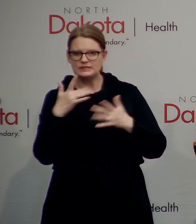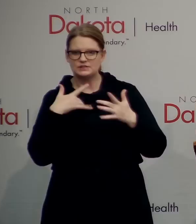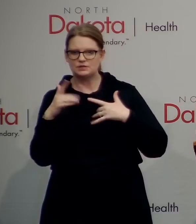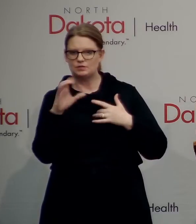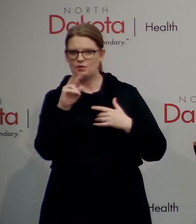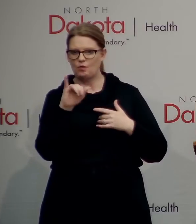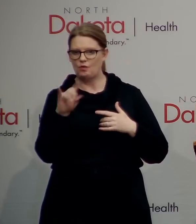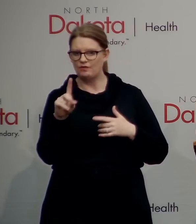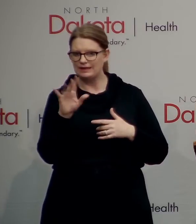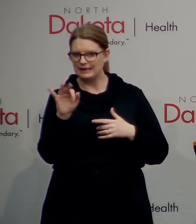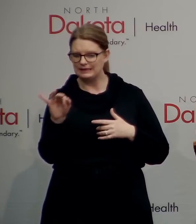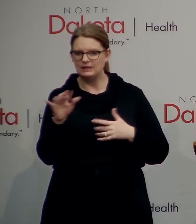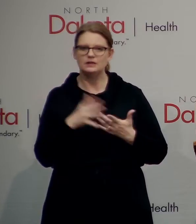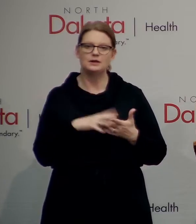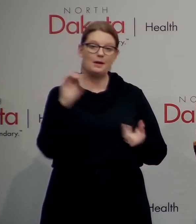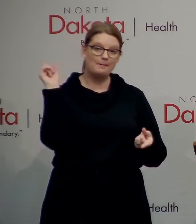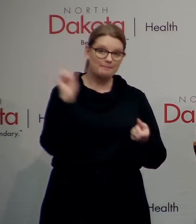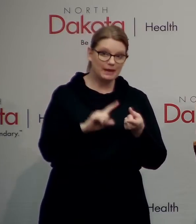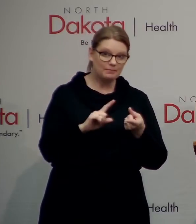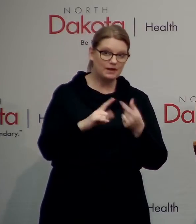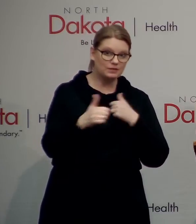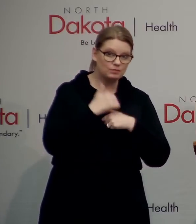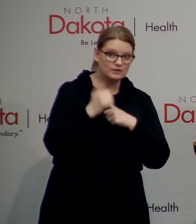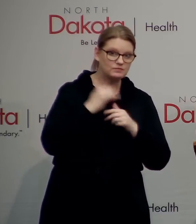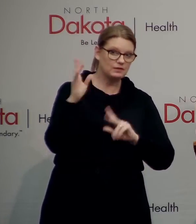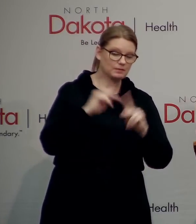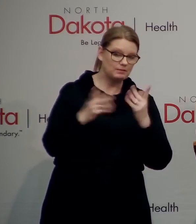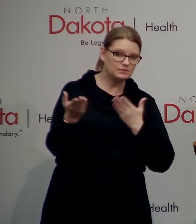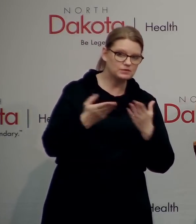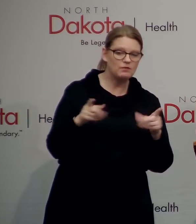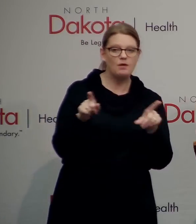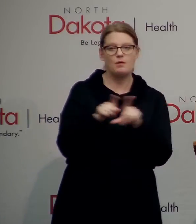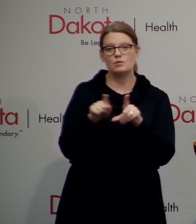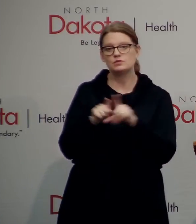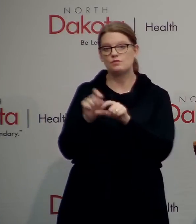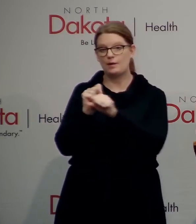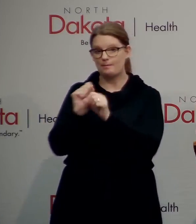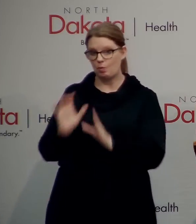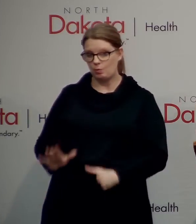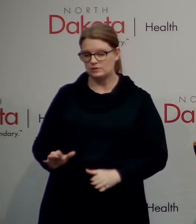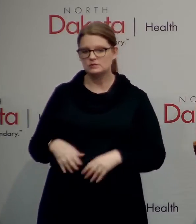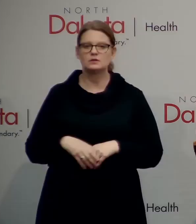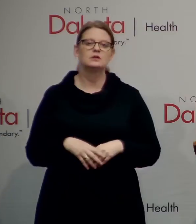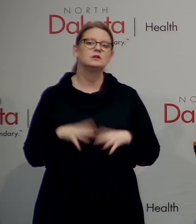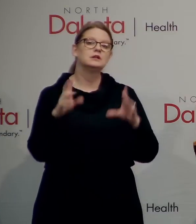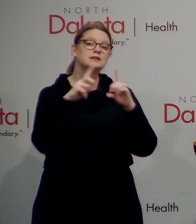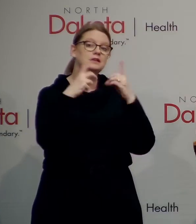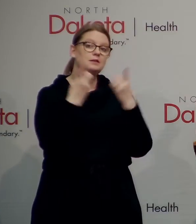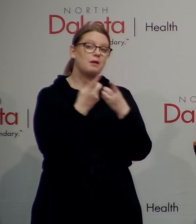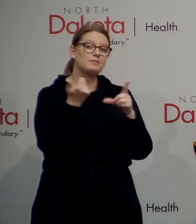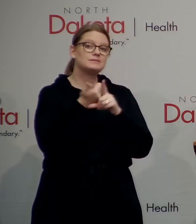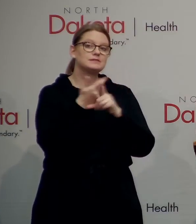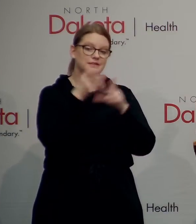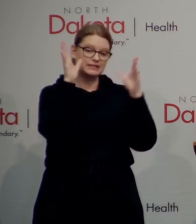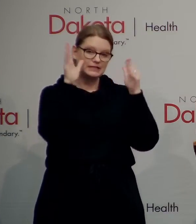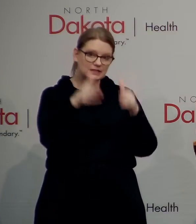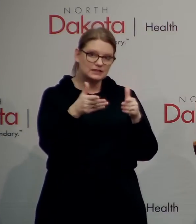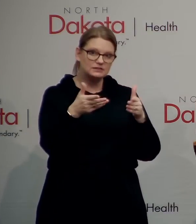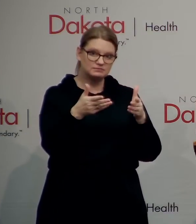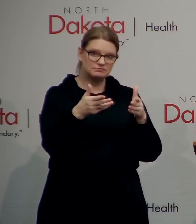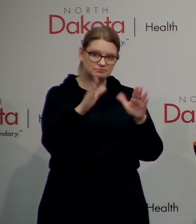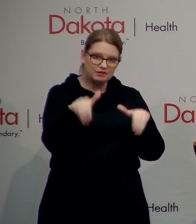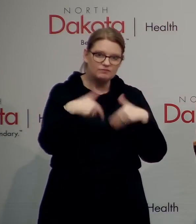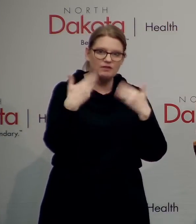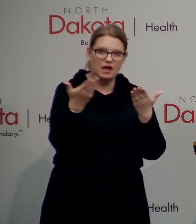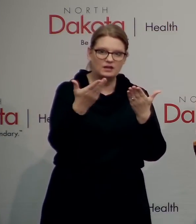Our desire is to minimize the risk for individuals we serve, but also for employees. The department is committed to delivering on its mission